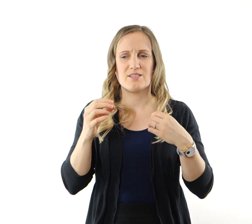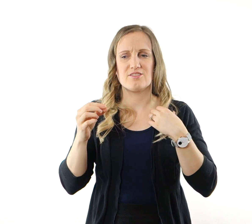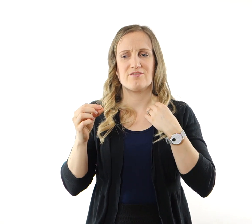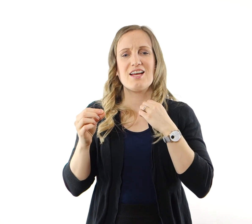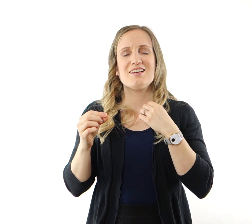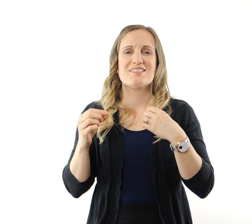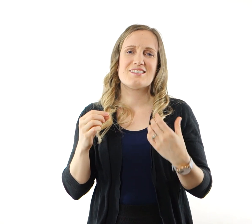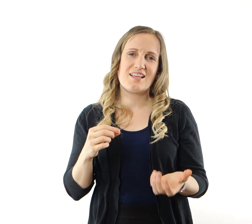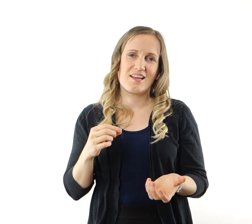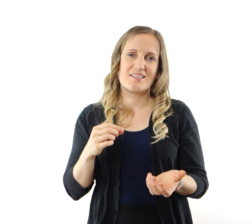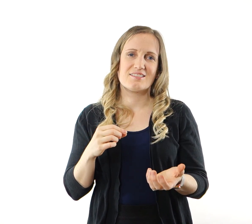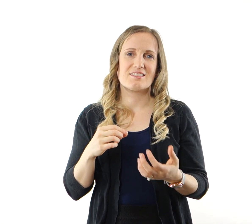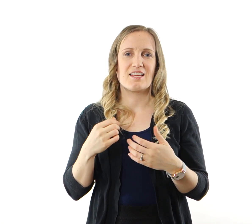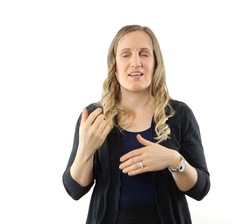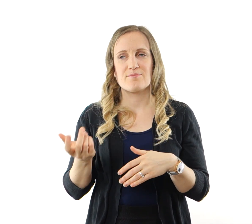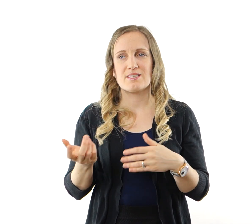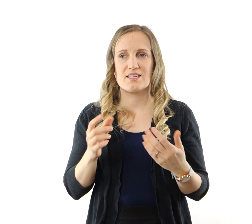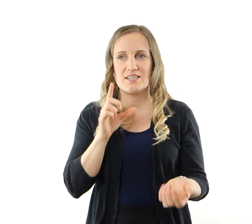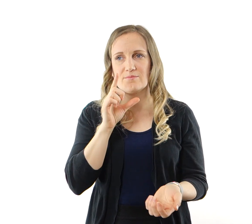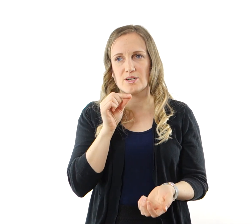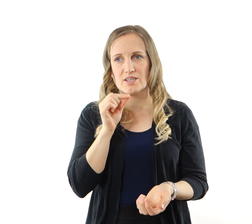of signs like I'm signing bird.